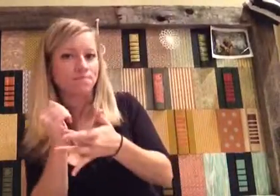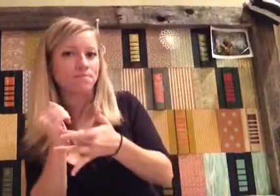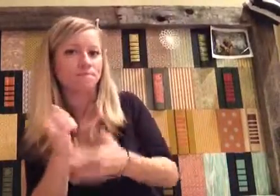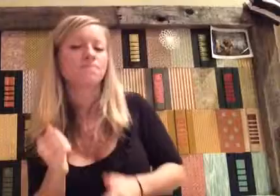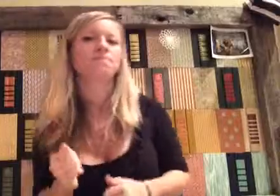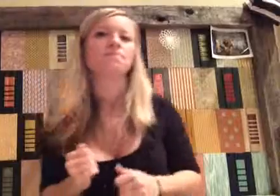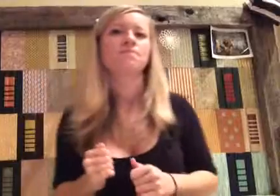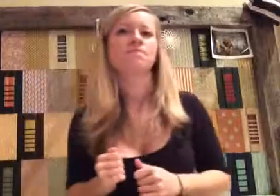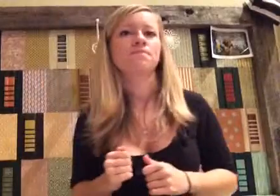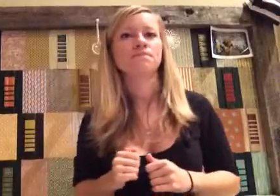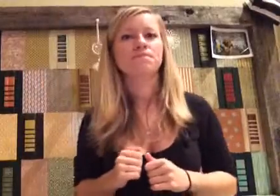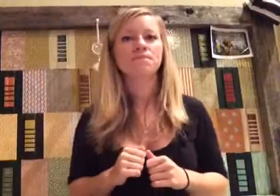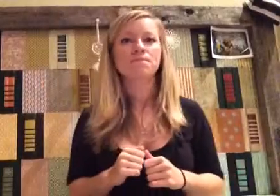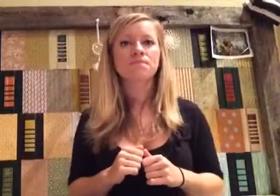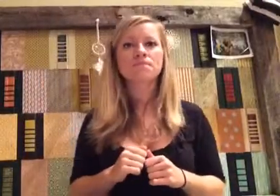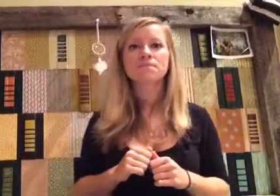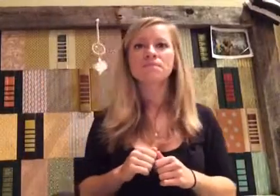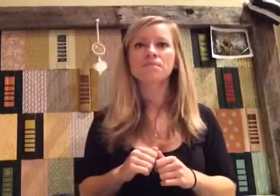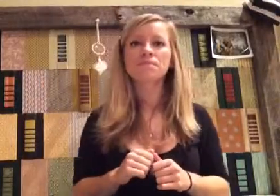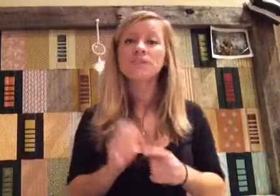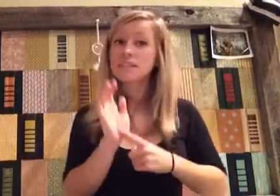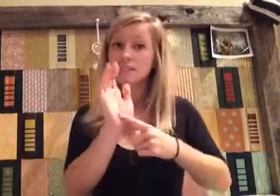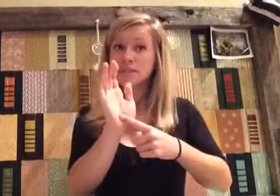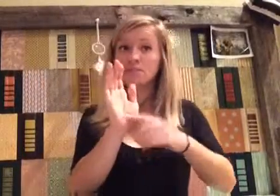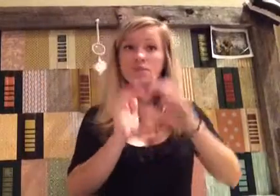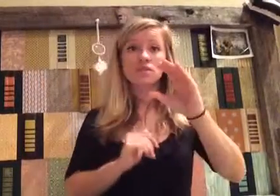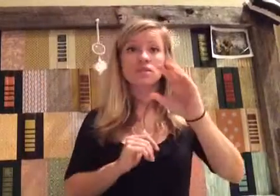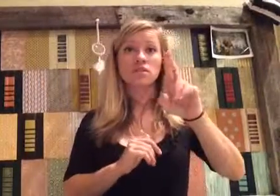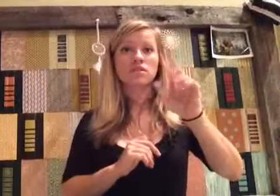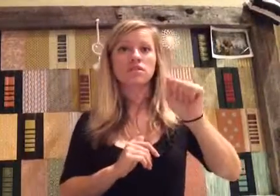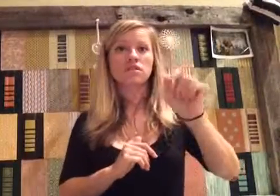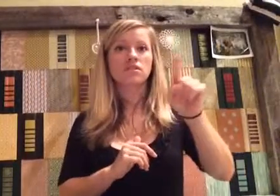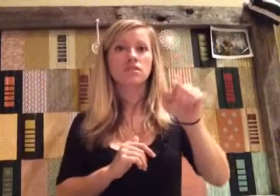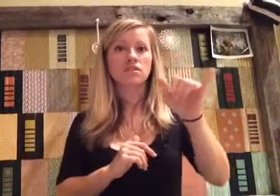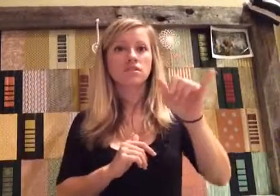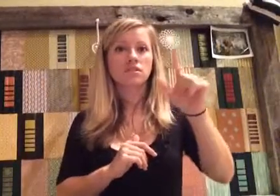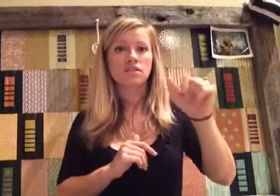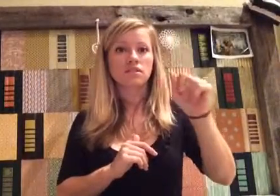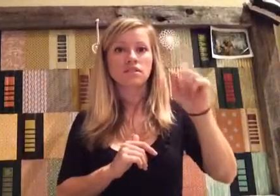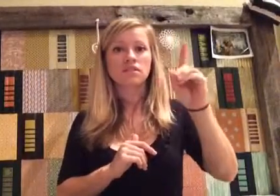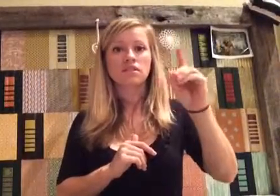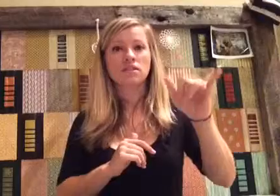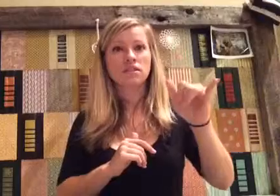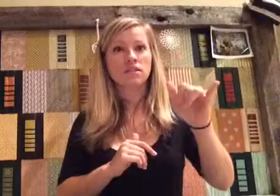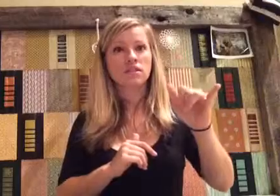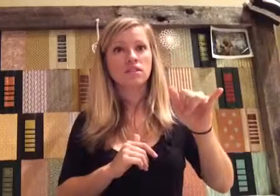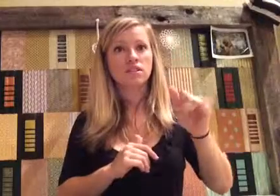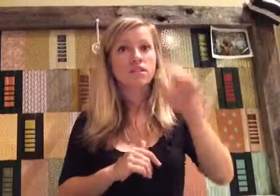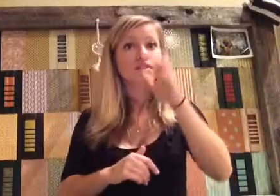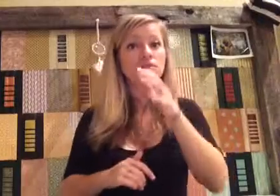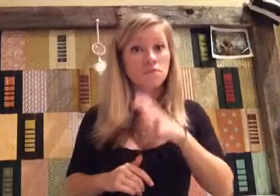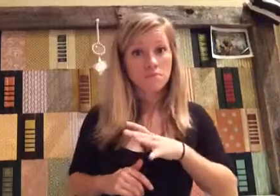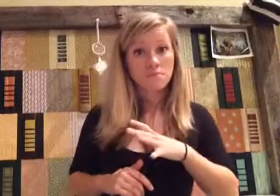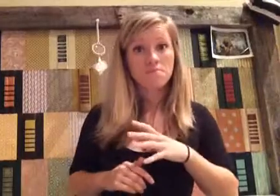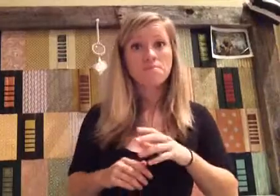Let's try another one. In the book Crazy Lady, Maxine struggles with alcoholism.